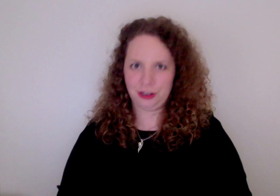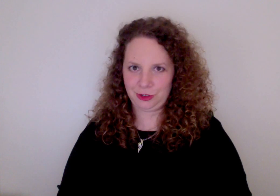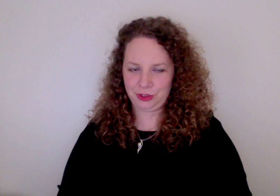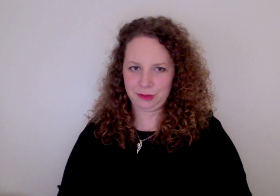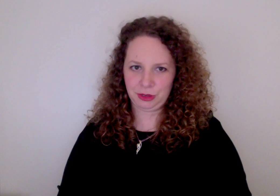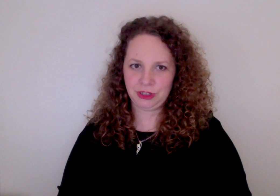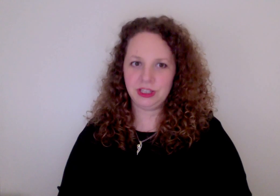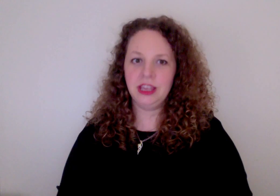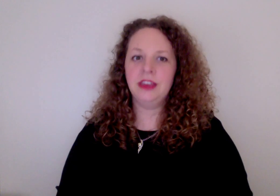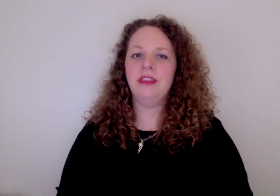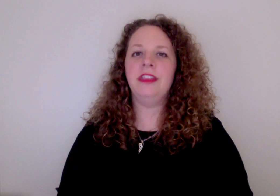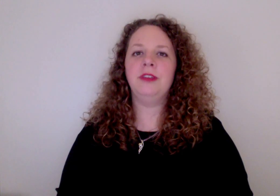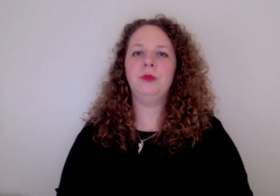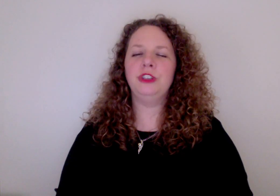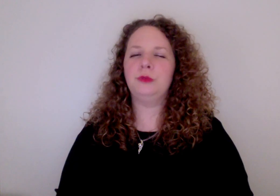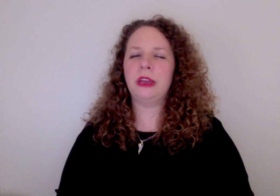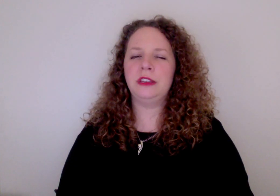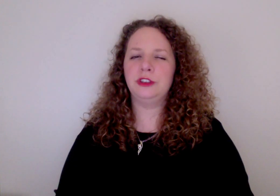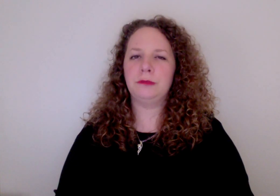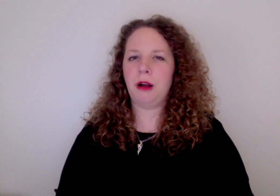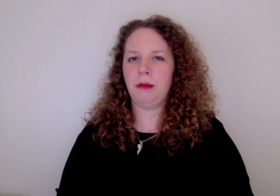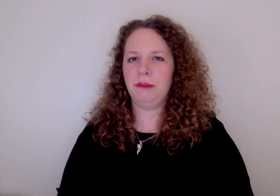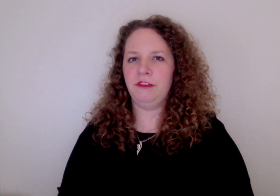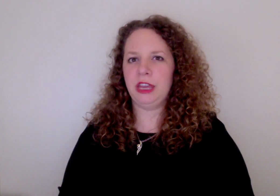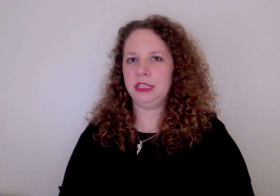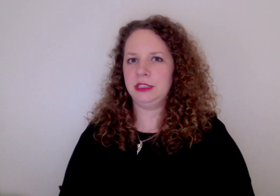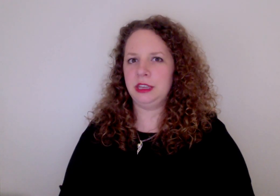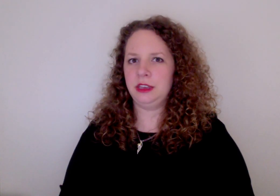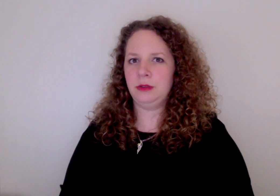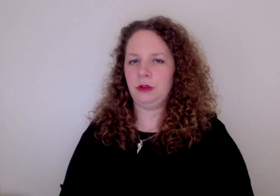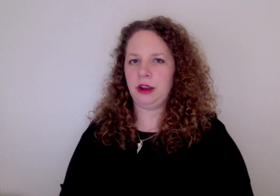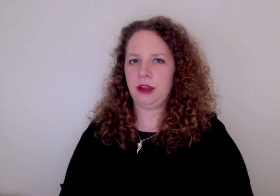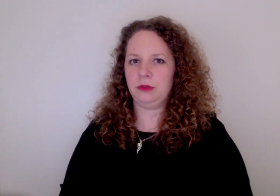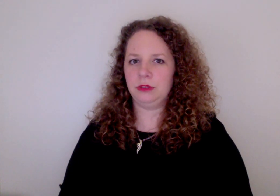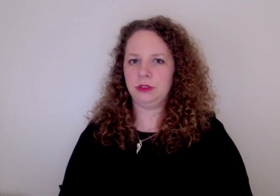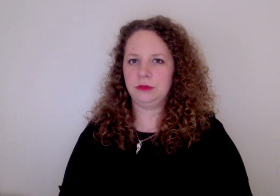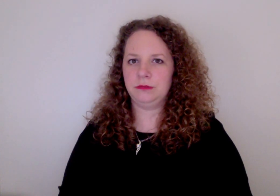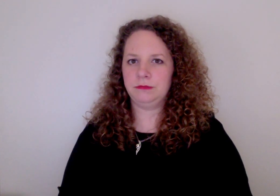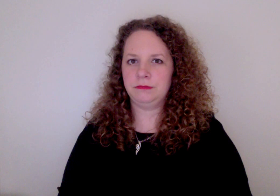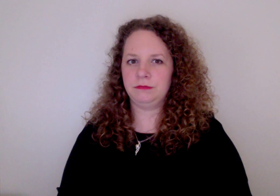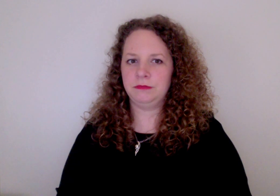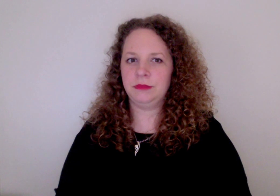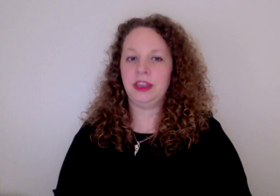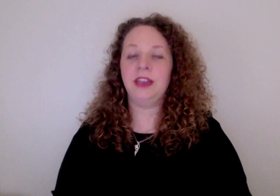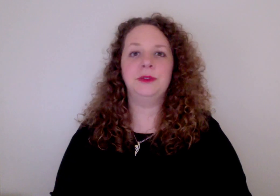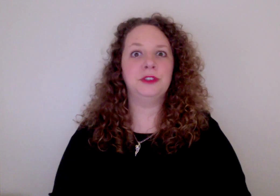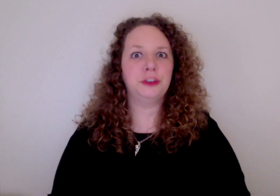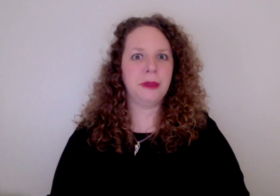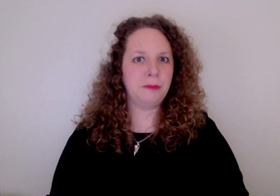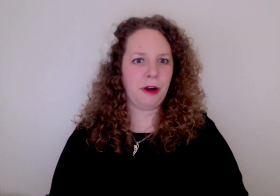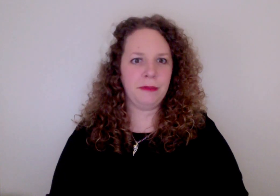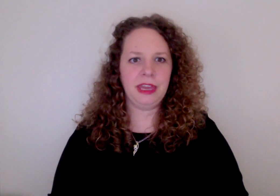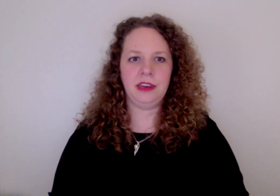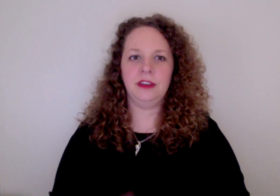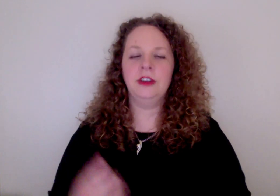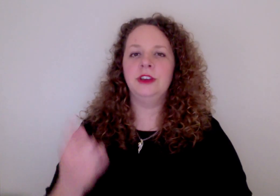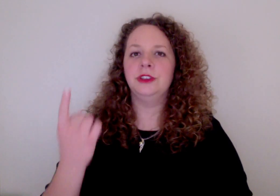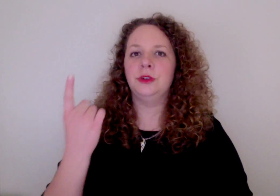Cardinal numbers. Then which way does your palm face, in or out? Okay, so it should be palm in. So